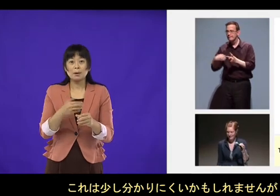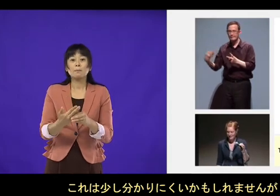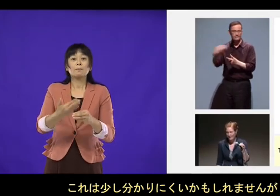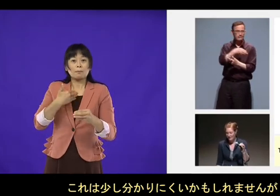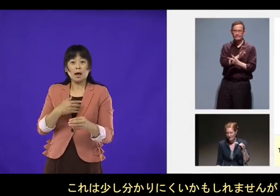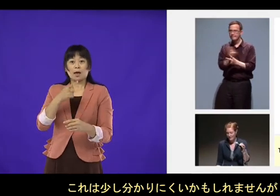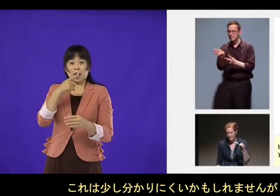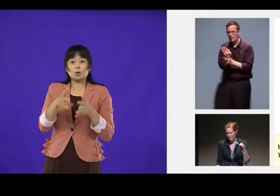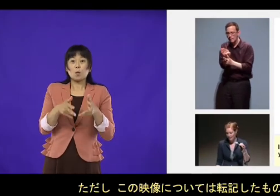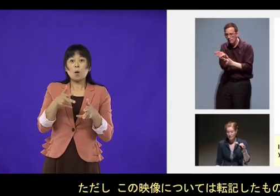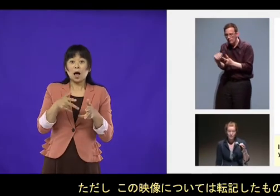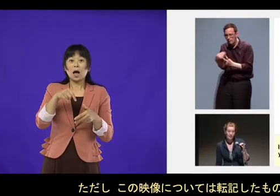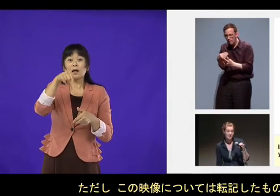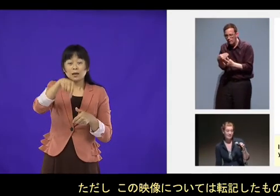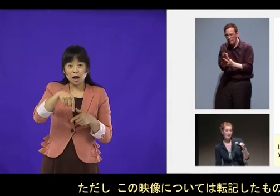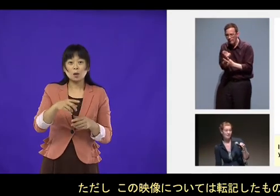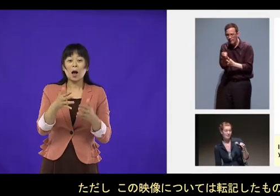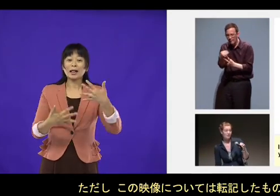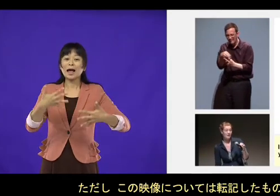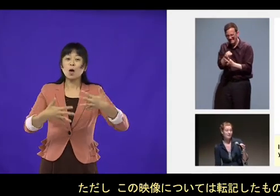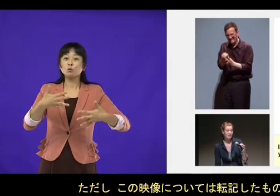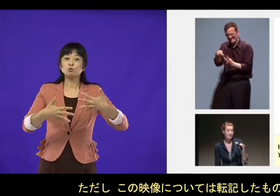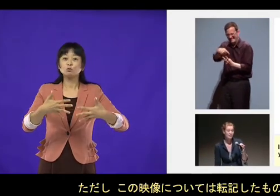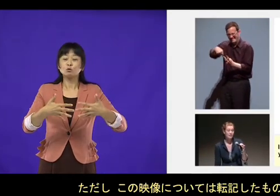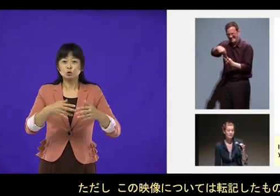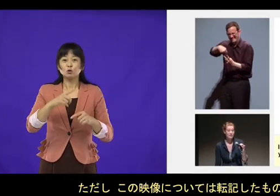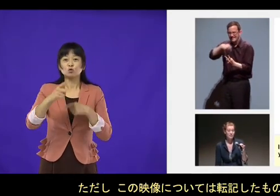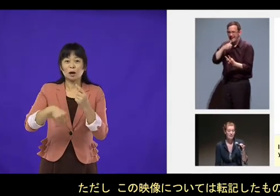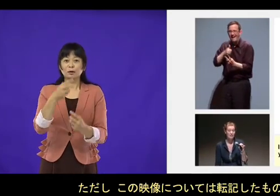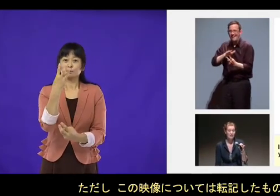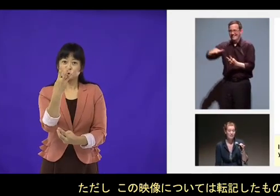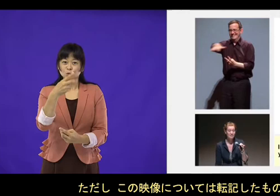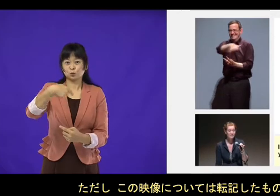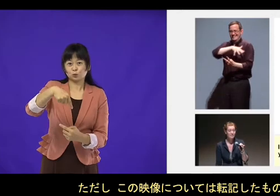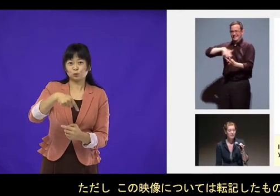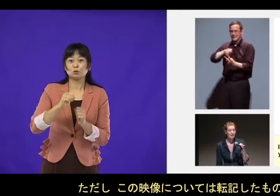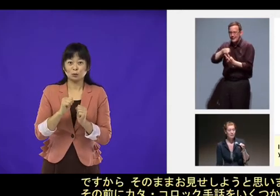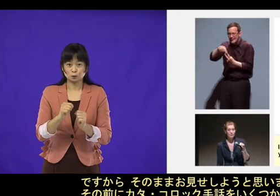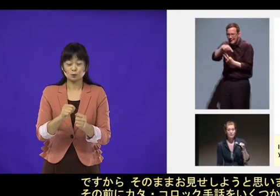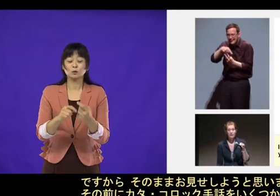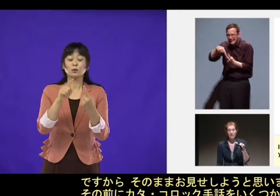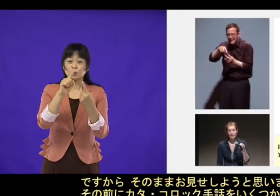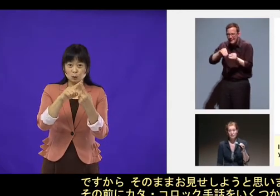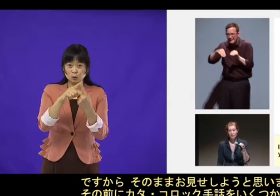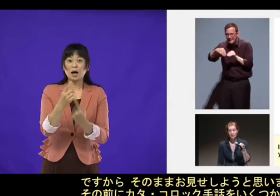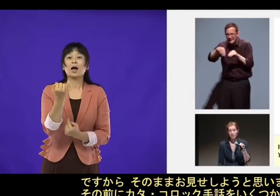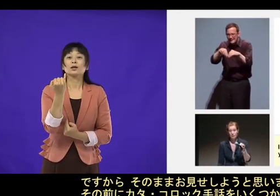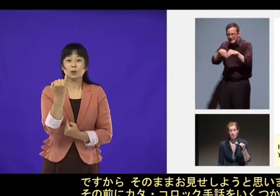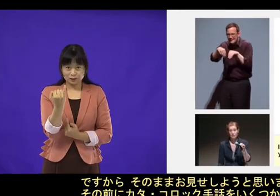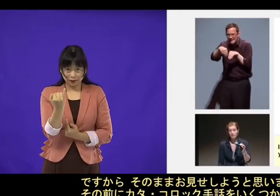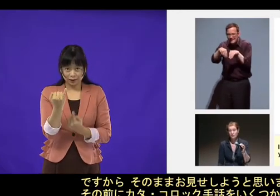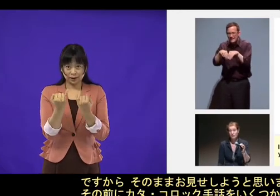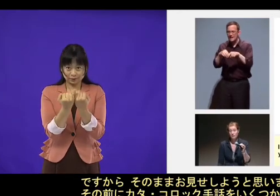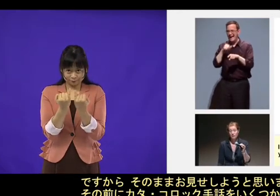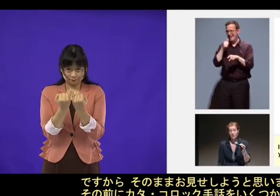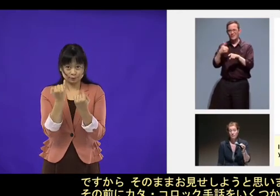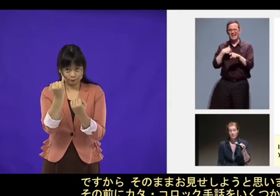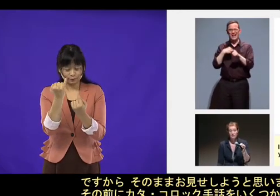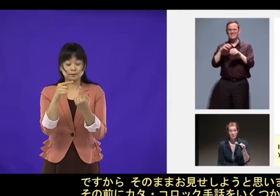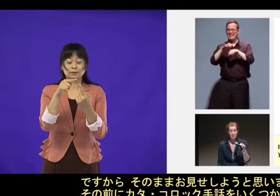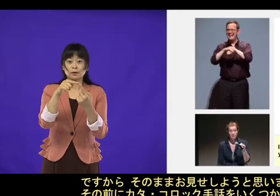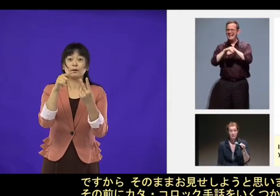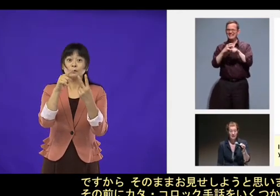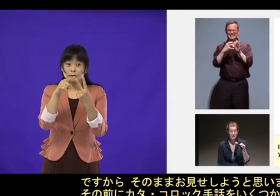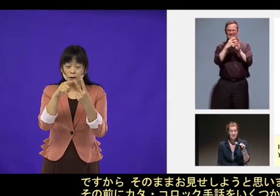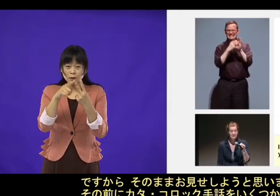video. I do not have a transcript for this one, however, so I'm just going to have to show you or teach you a couple